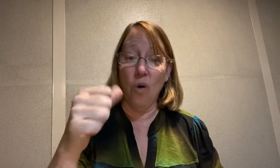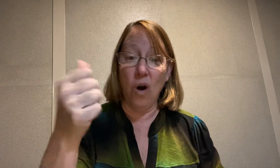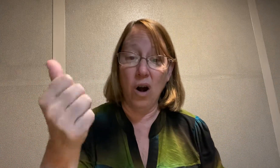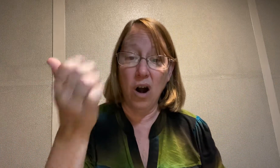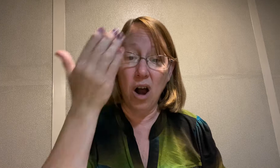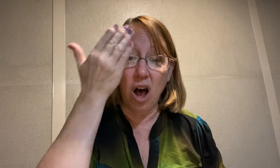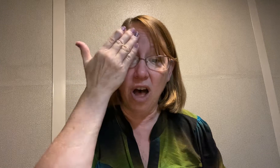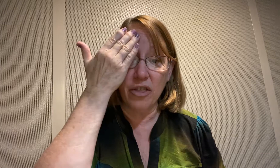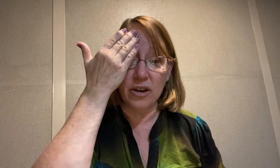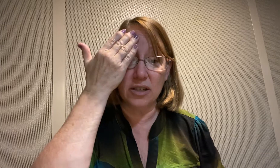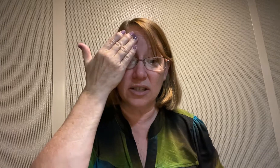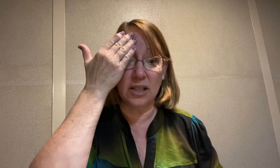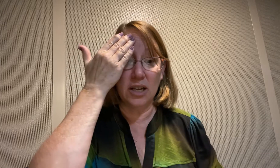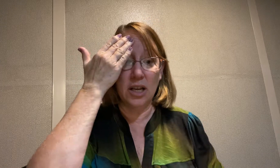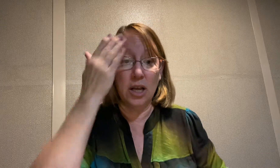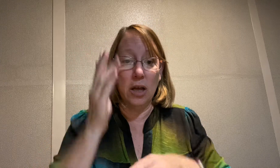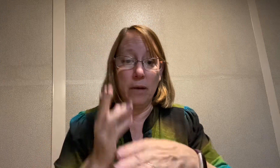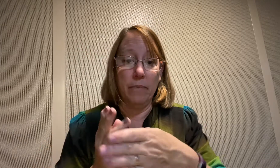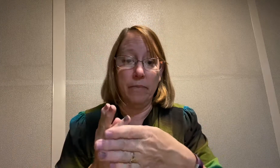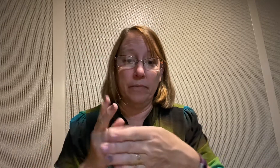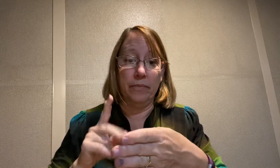4 others